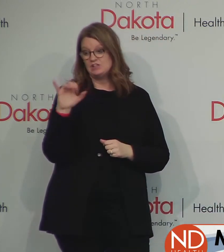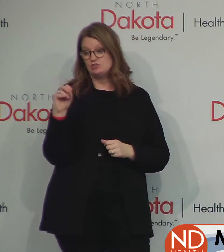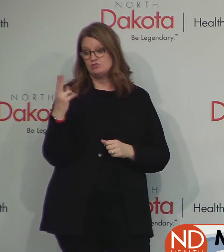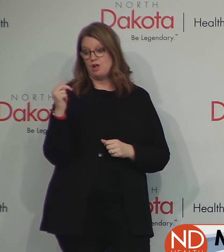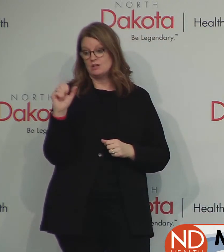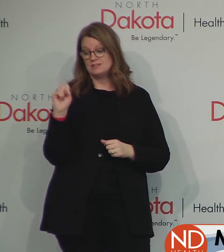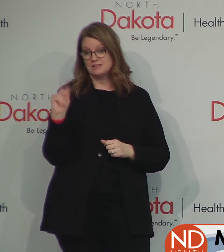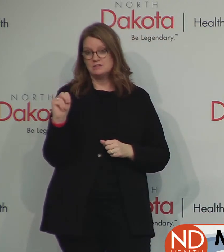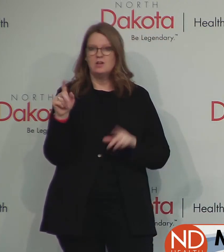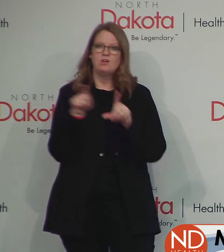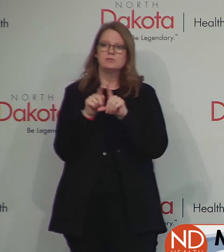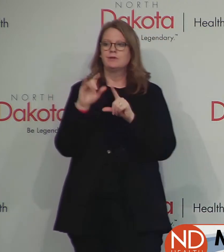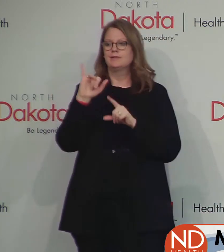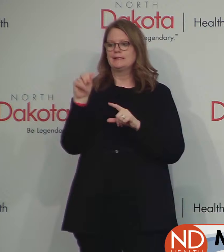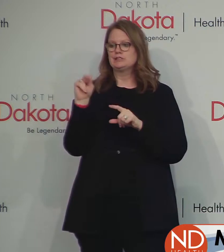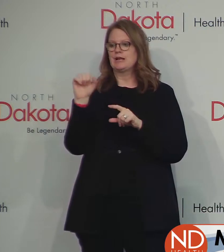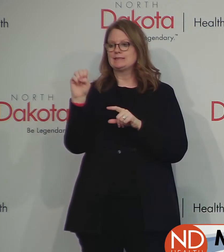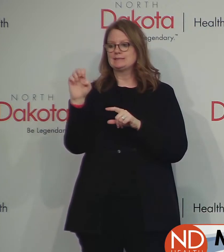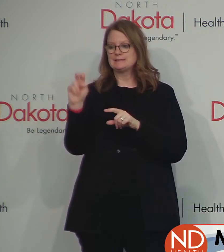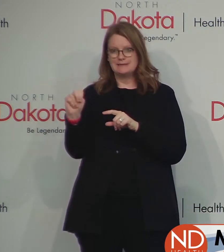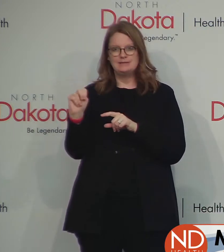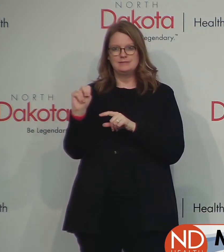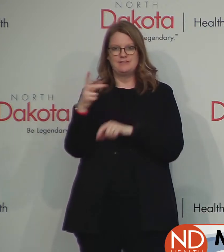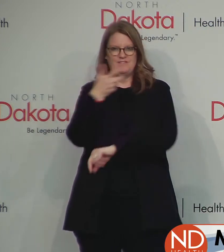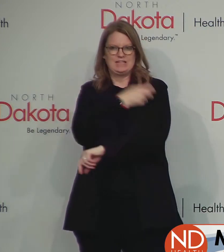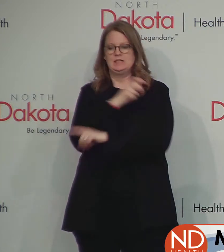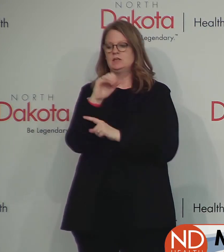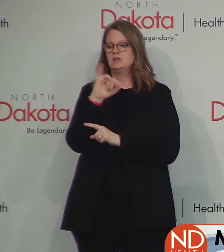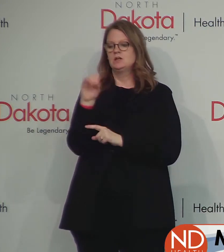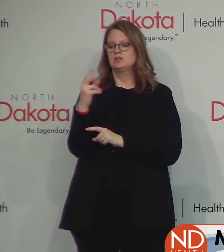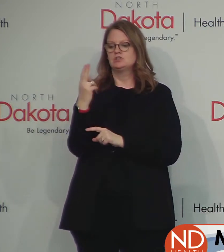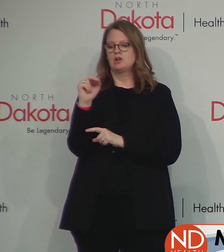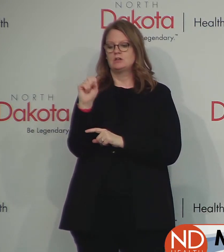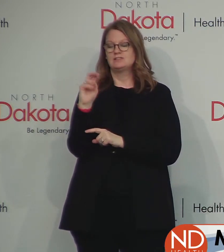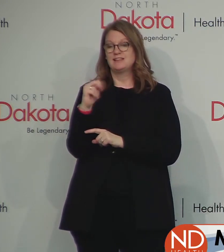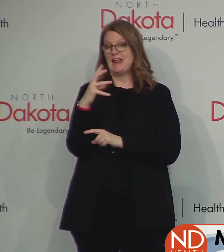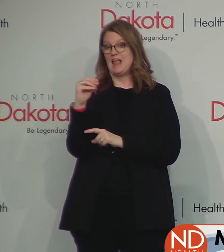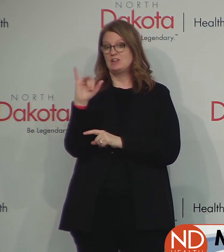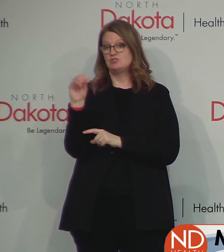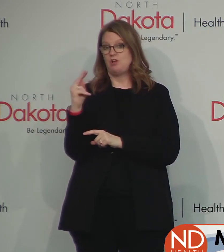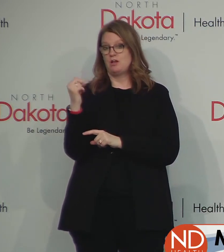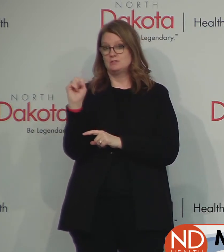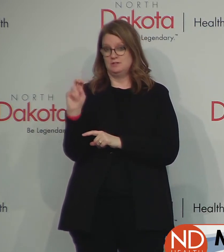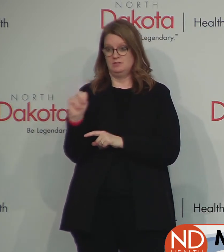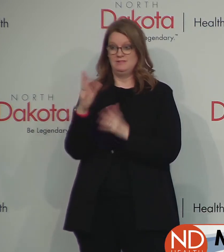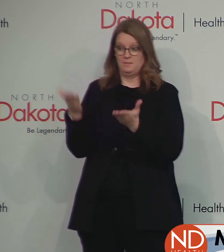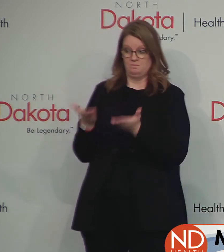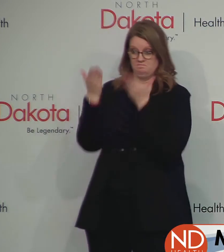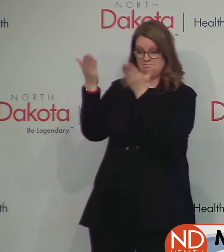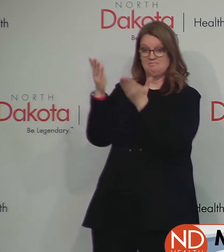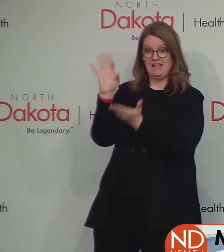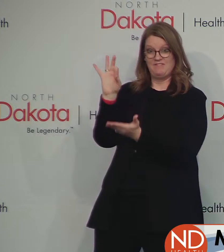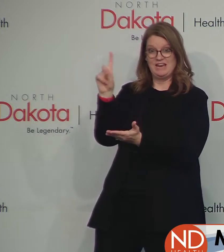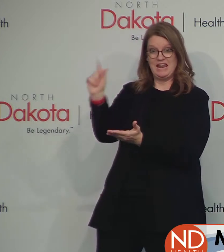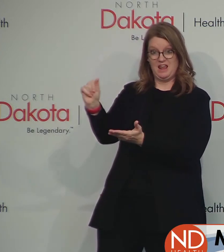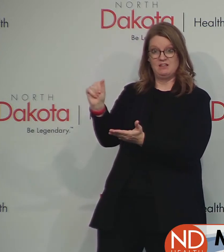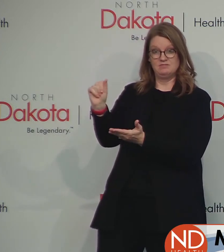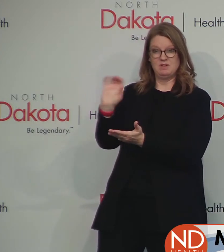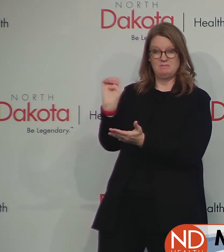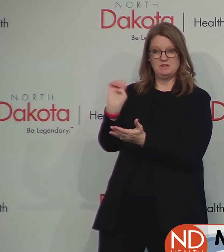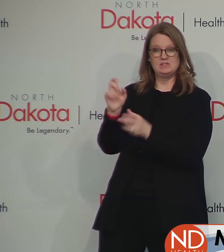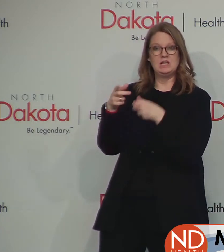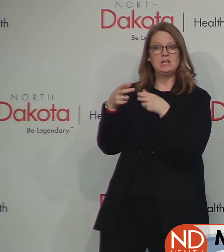the Janssen vaccine. Johnson & Johnson submitted their COVID vaccine candidate to the FDA for emergency